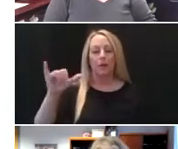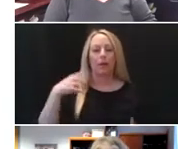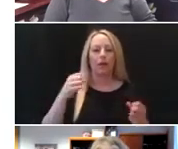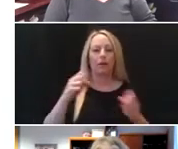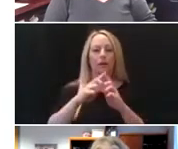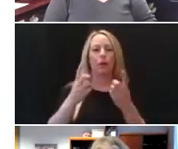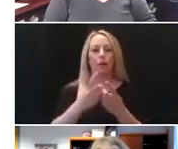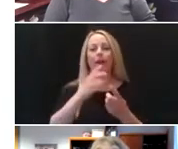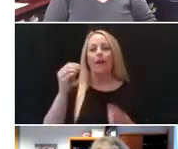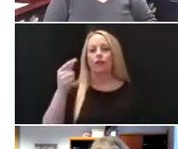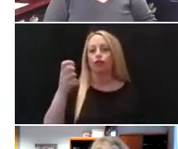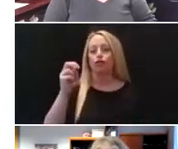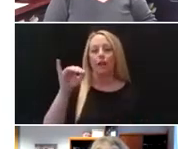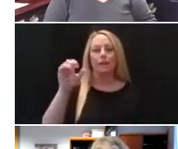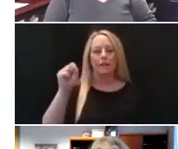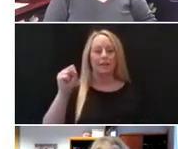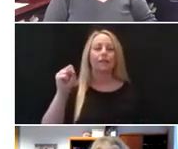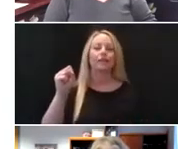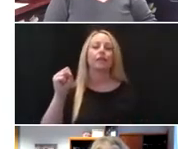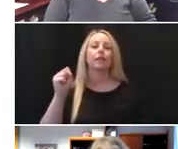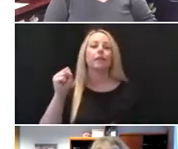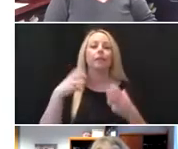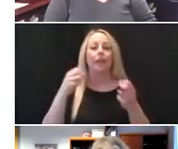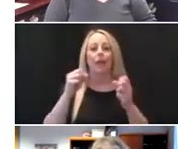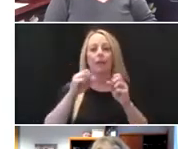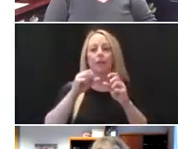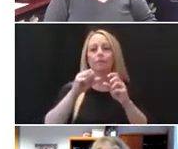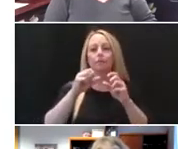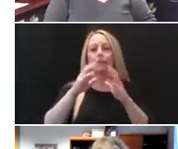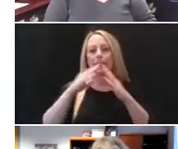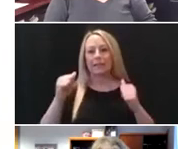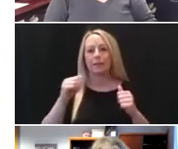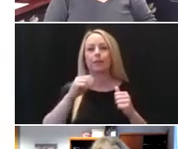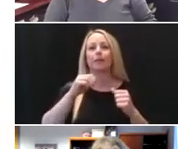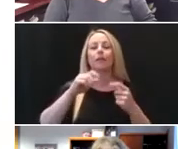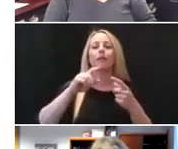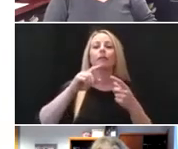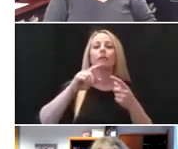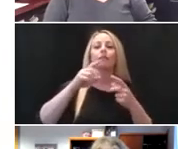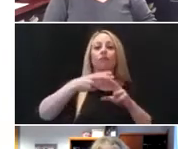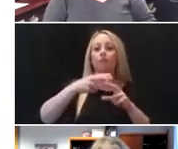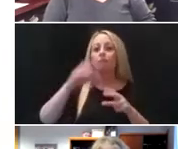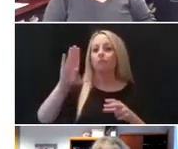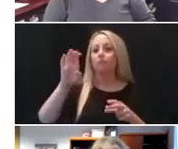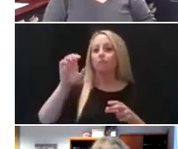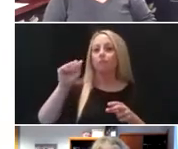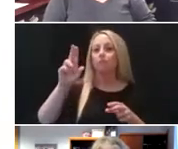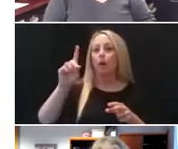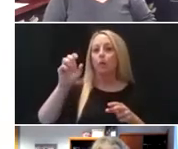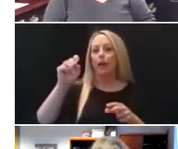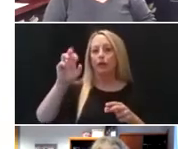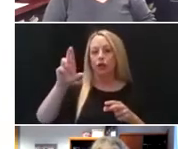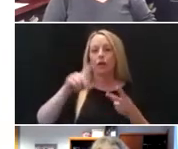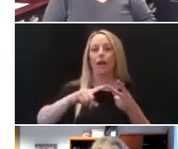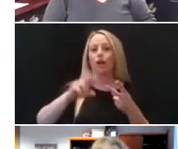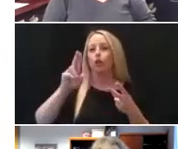Health System. We have Beau, Dexter, Director of Clinical Operations for Genesis. And then with UnityPoint Trinity, we have Matt Behrens, who's the